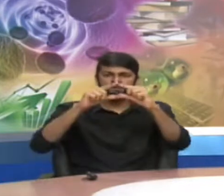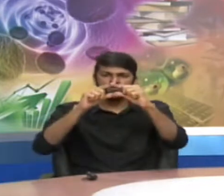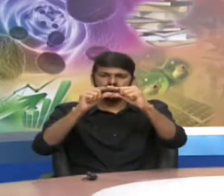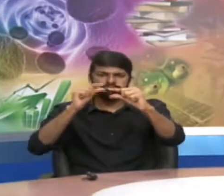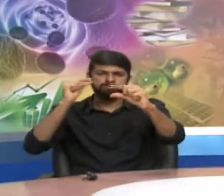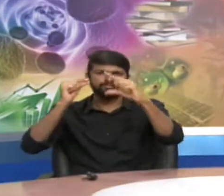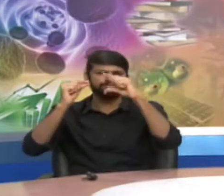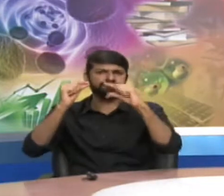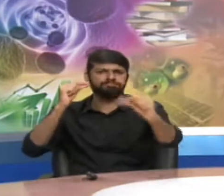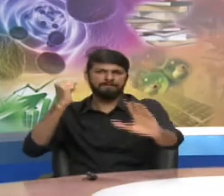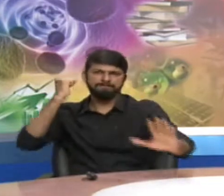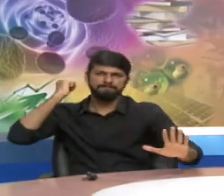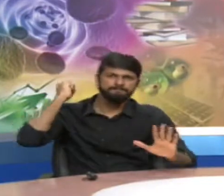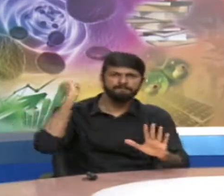holding weapons,